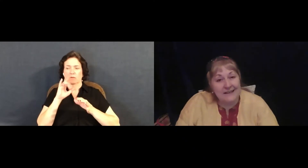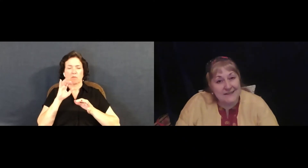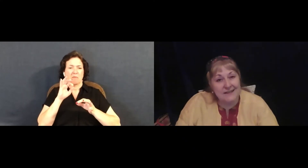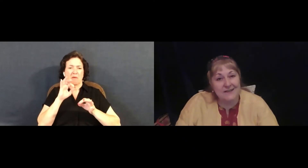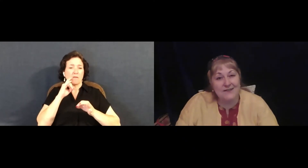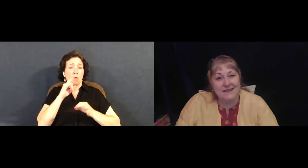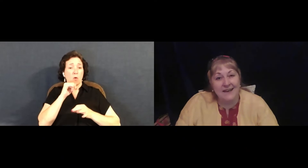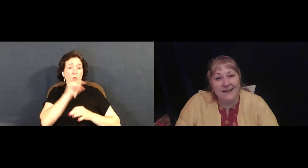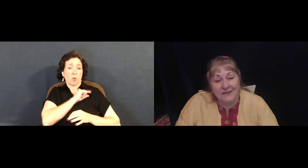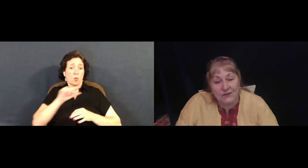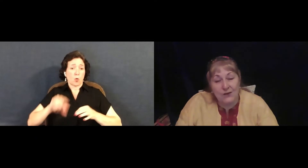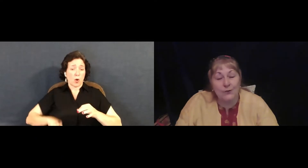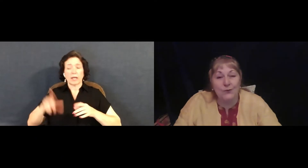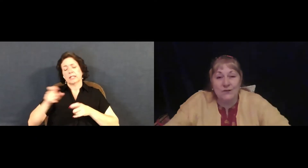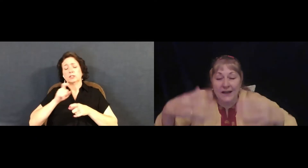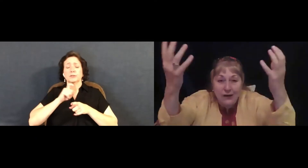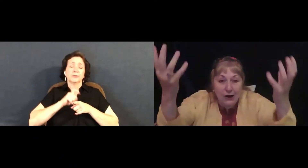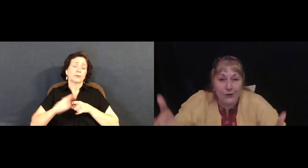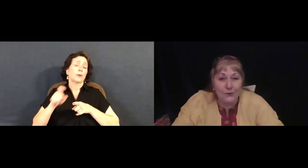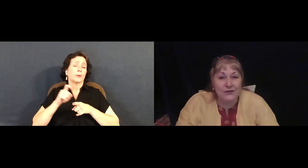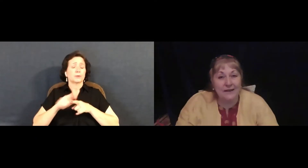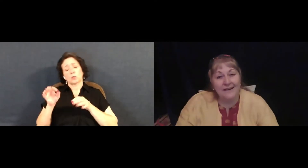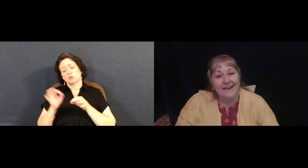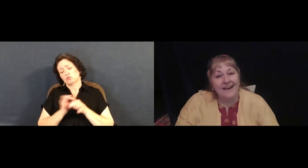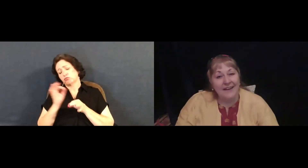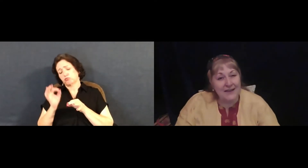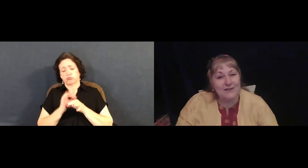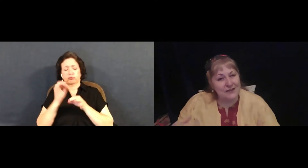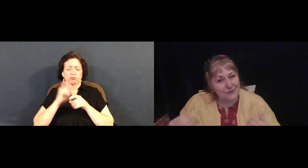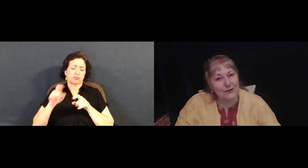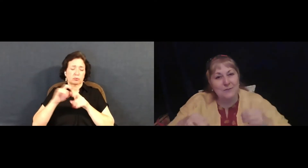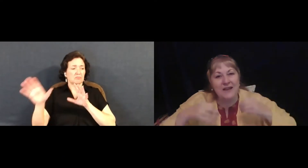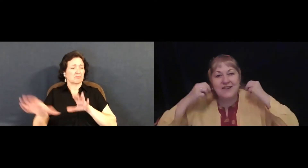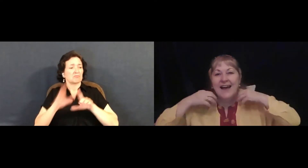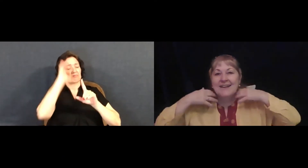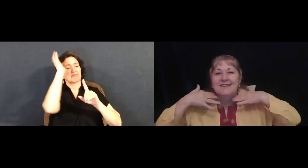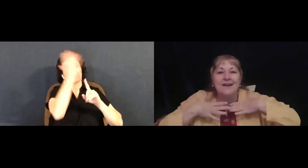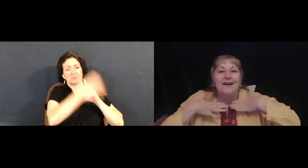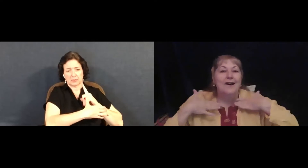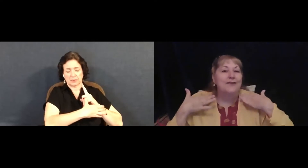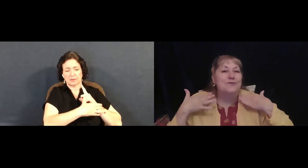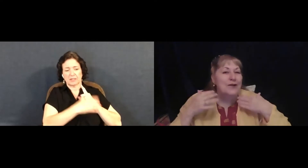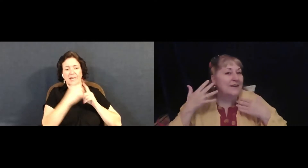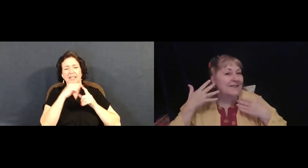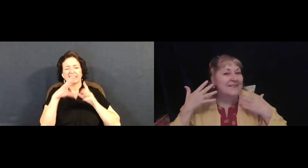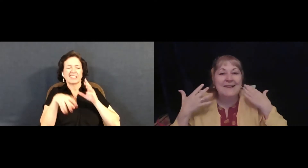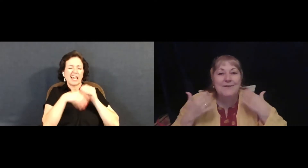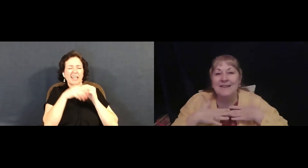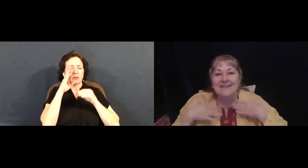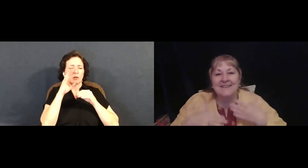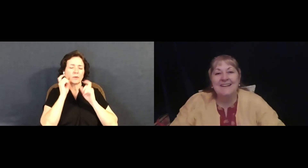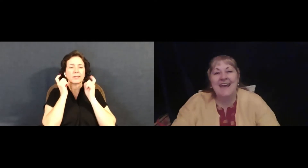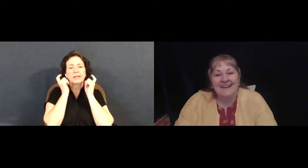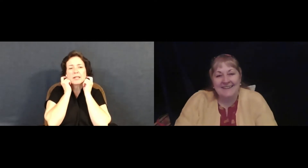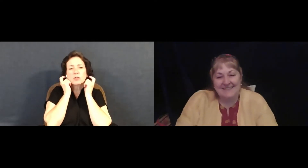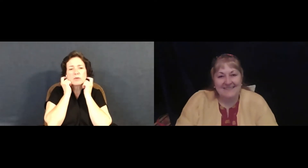and he stitched and sewed and clothed her, and then, just for good measure, added a few trinkets,